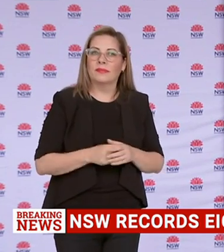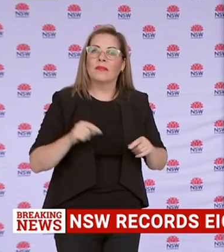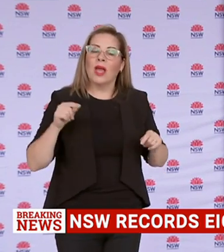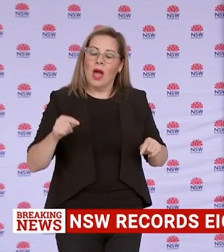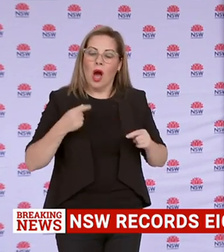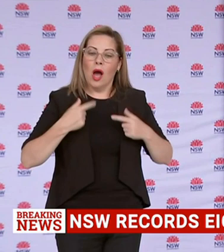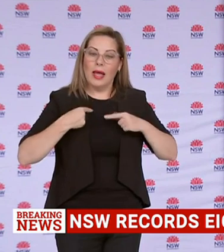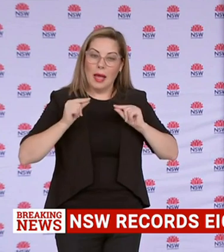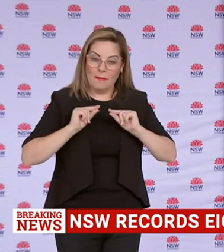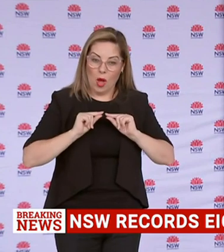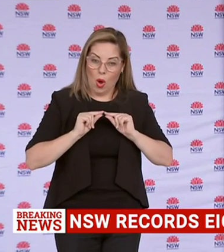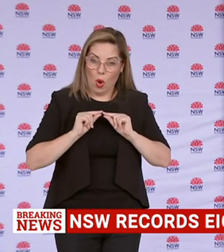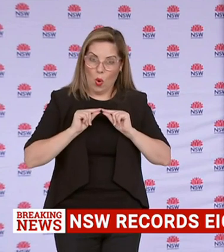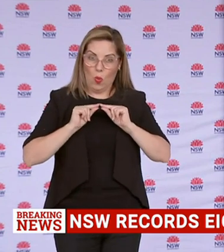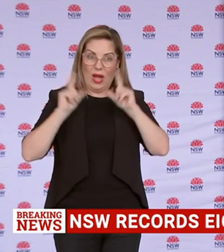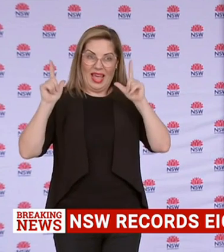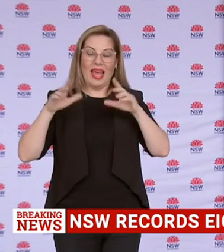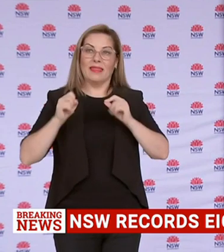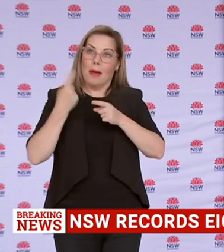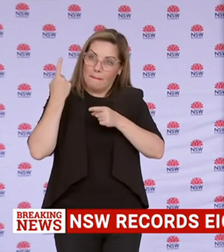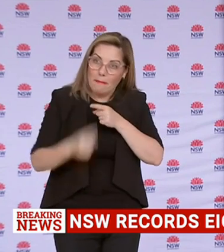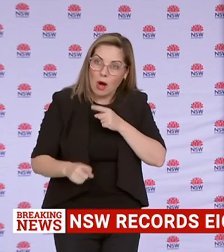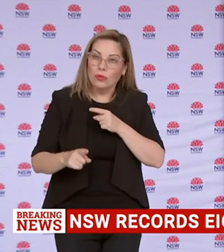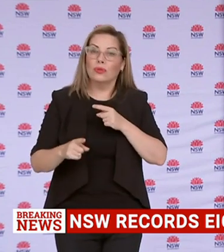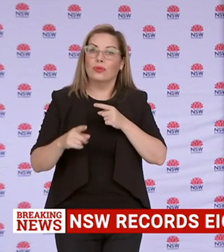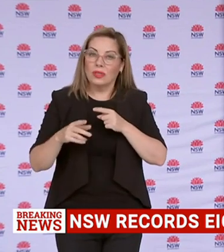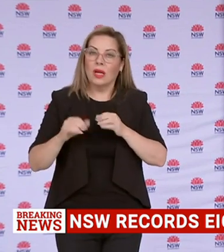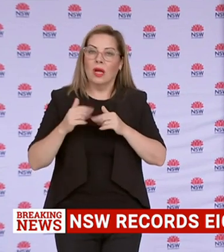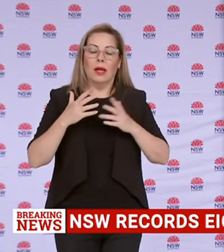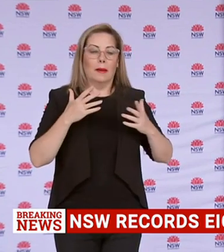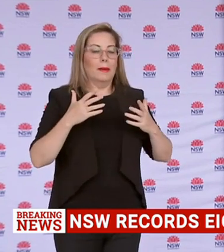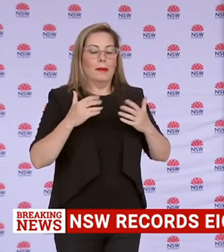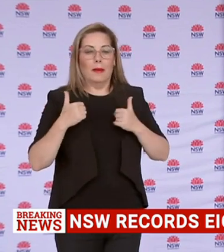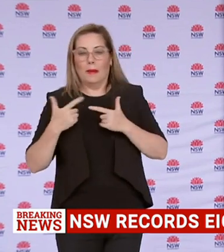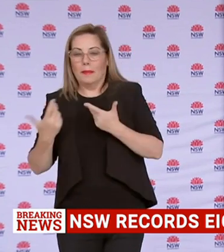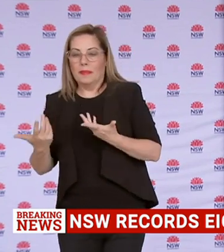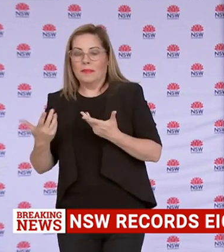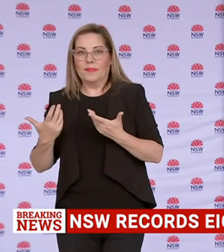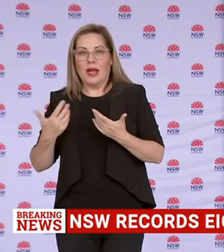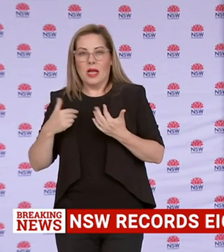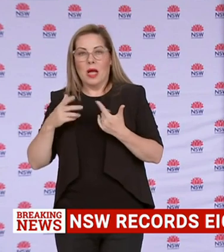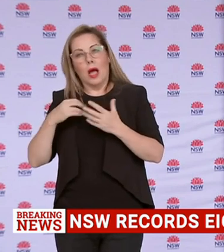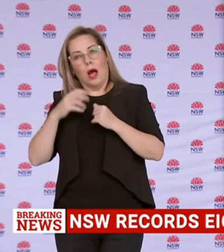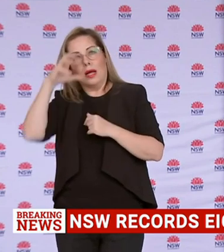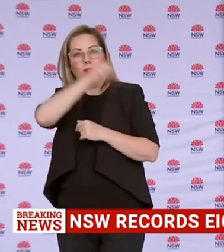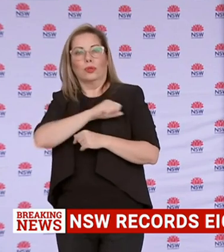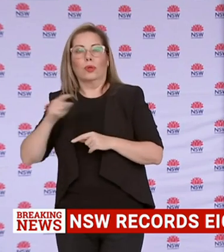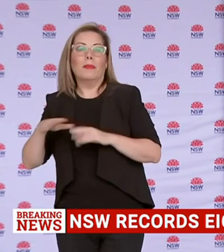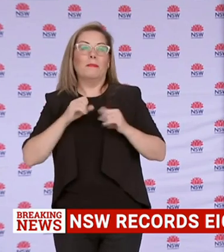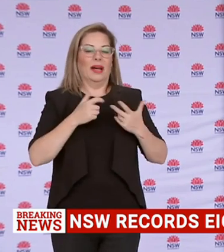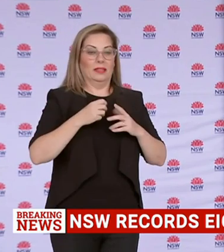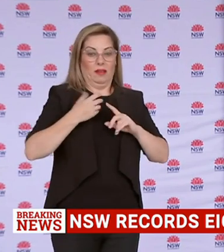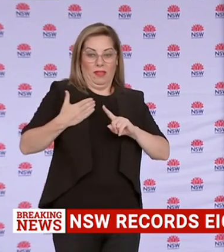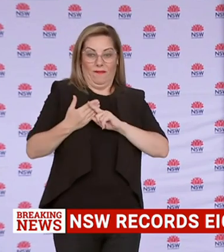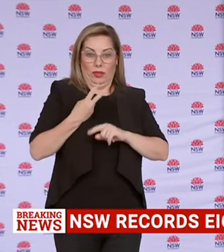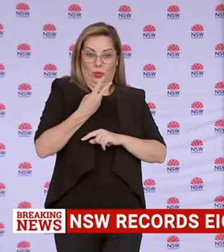occurring. Whether they were isolated for the full infectious period, which is the 48 hours, I will also get you that information. That Sydney case that's